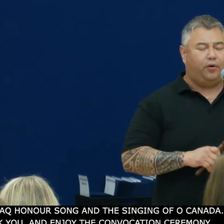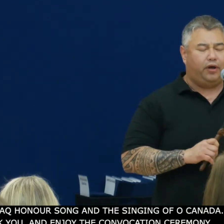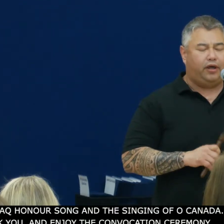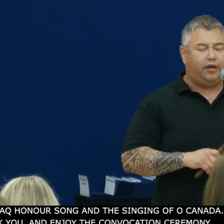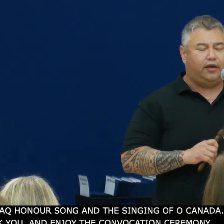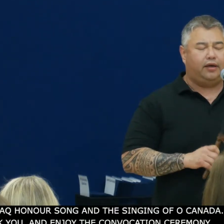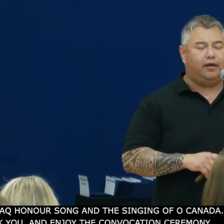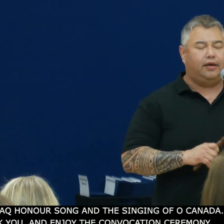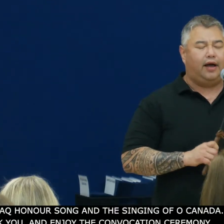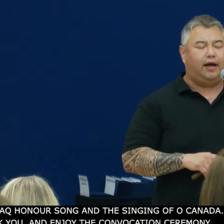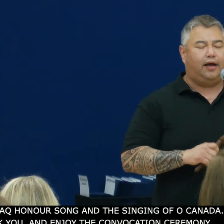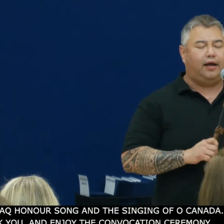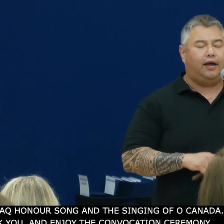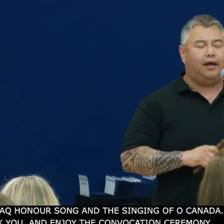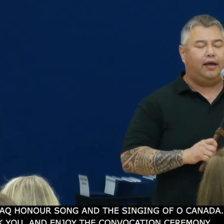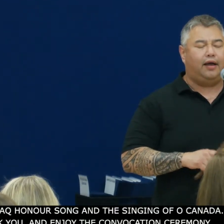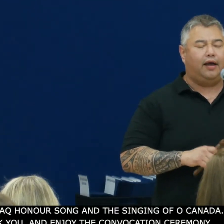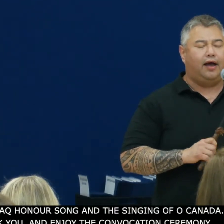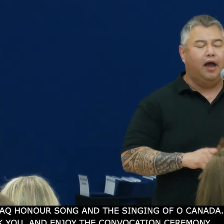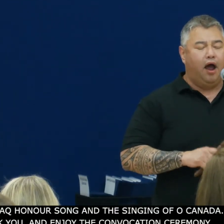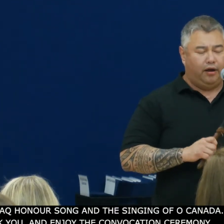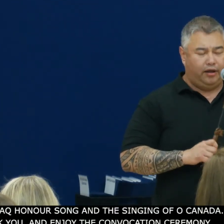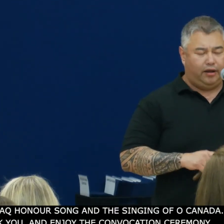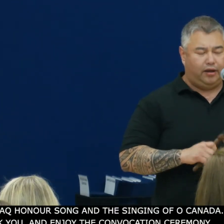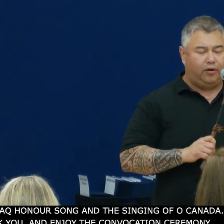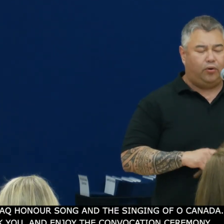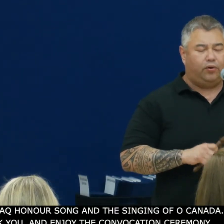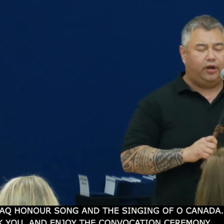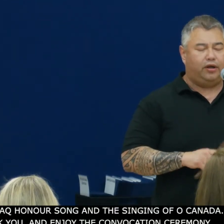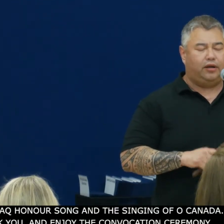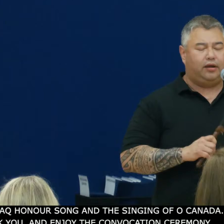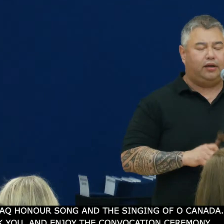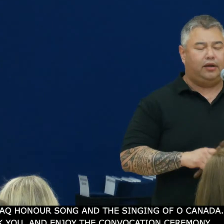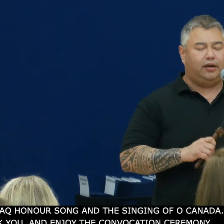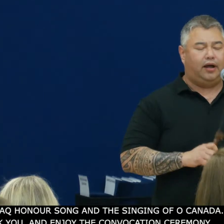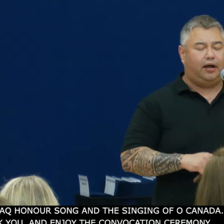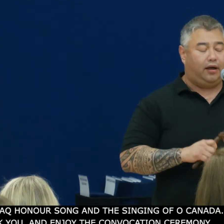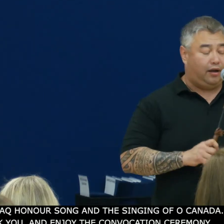hey oh hey hi hey